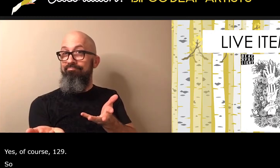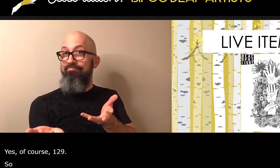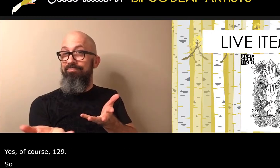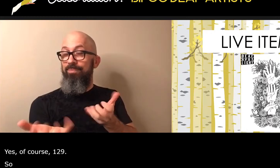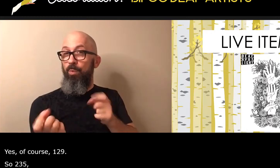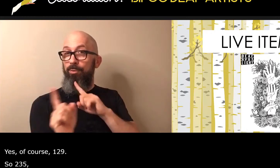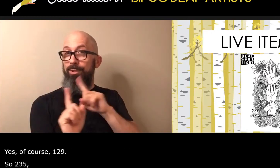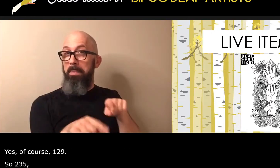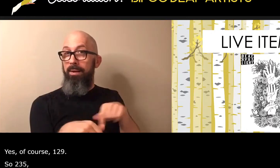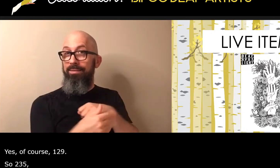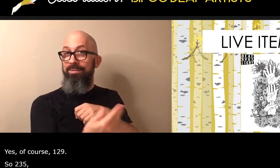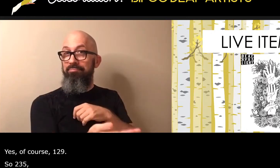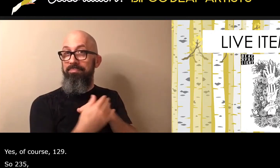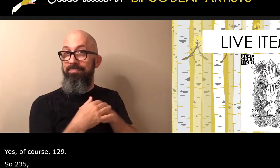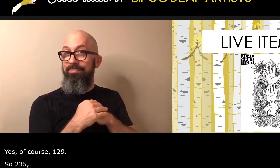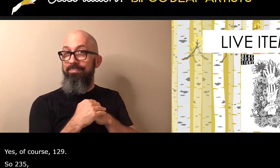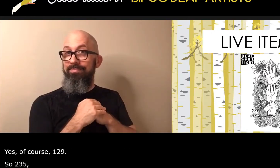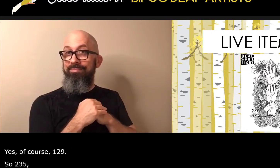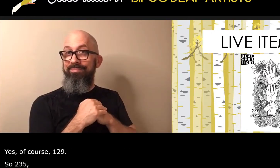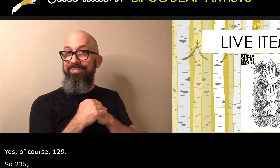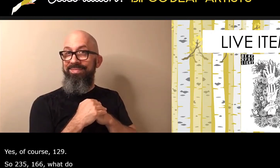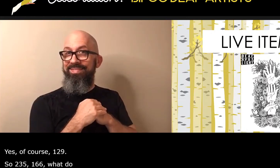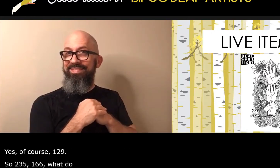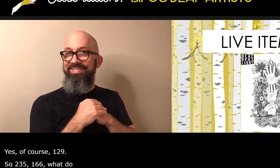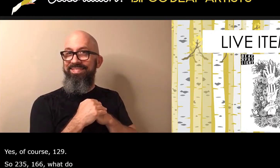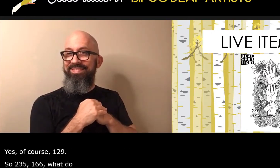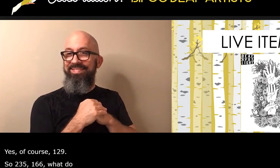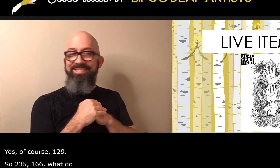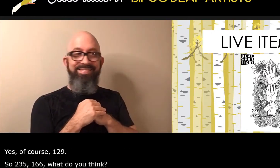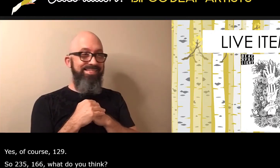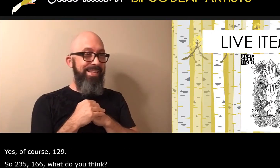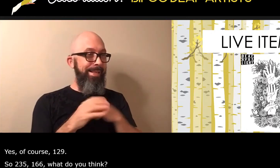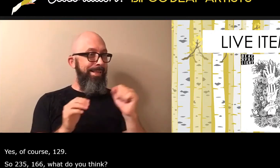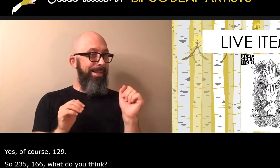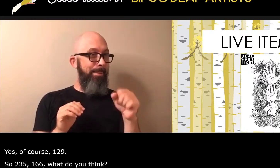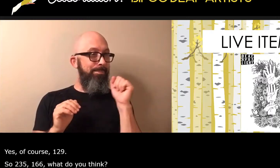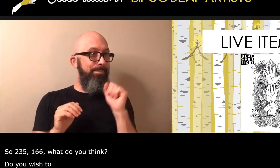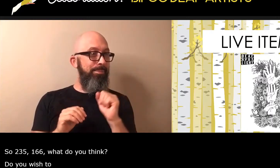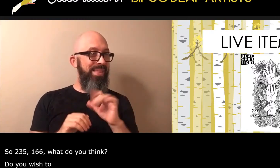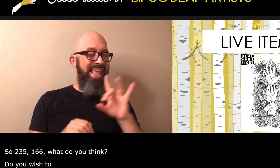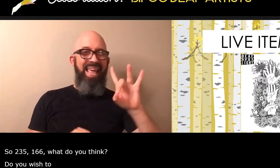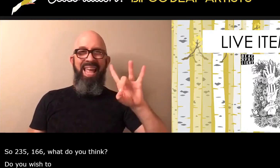166. What do you think? Do you wish to respond to this?